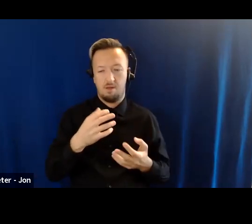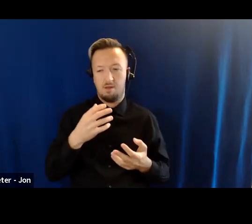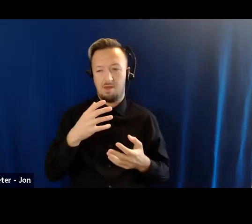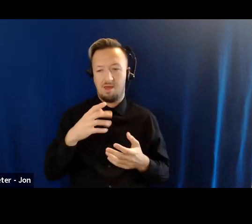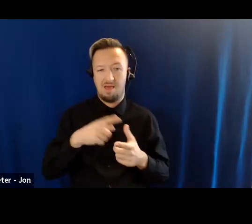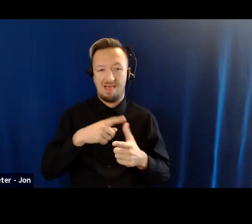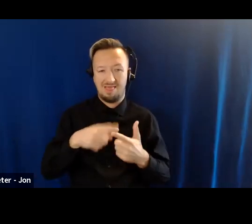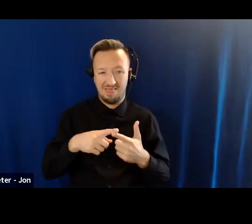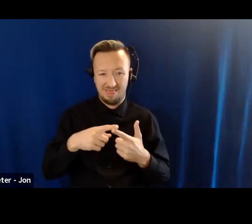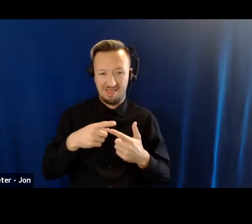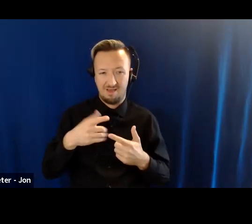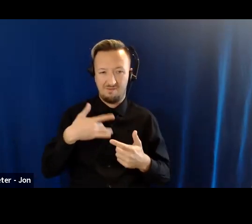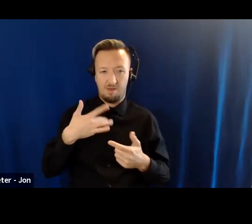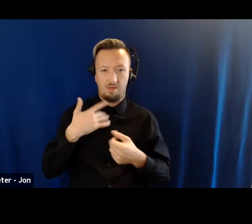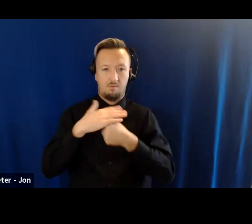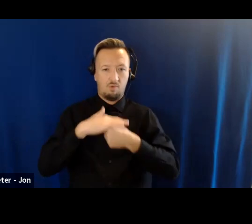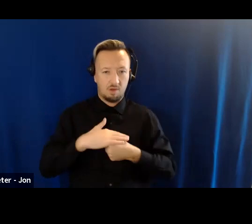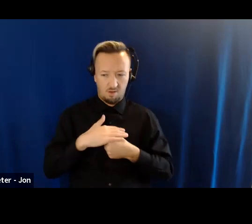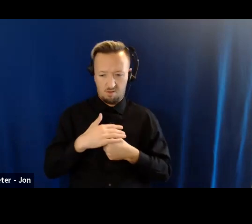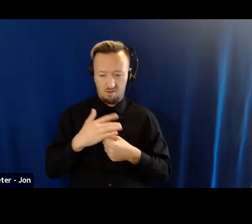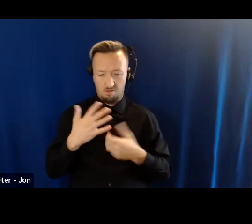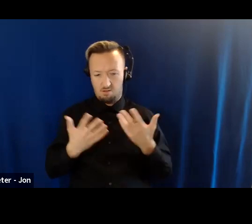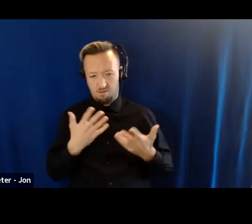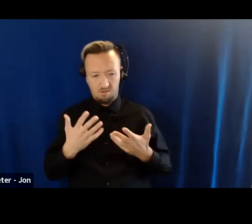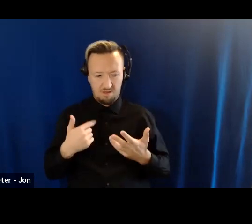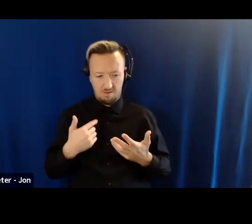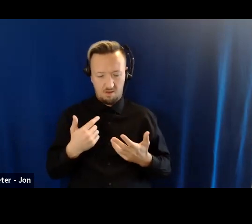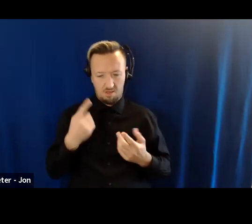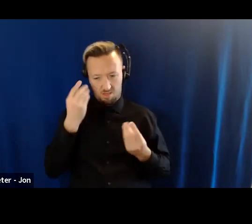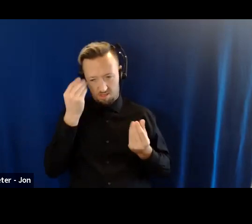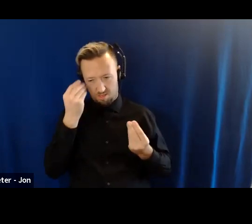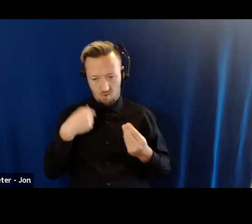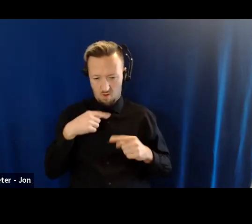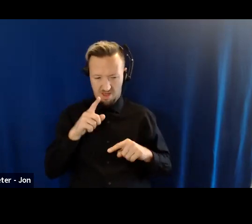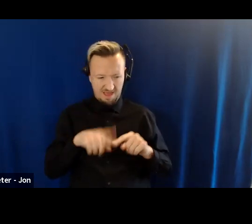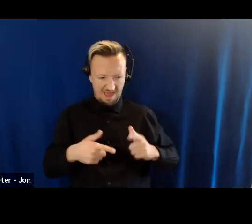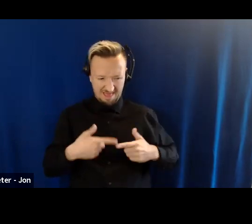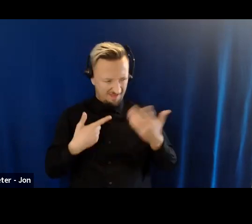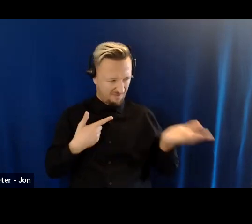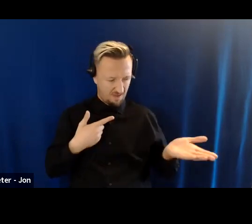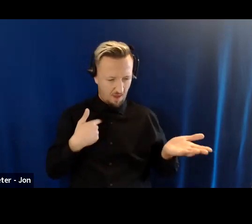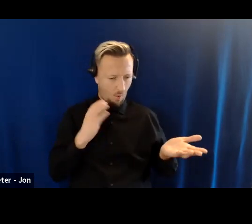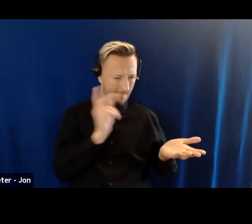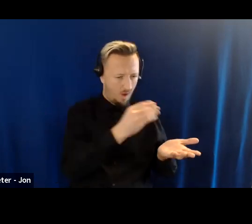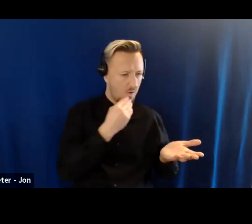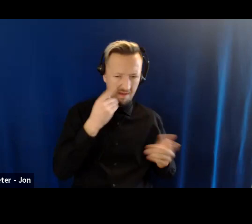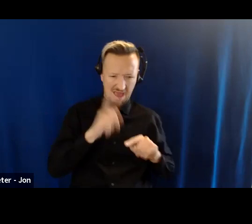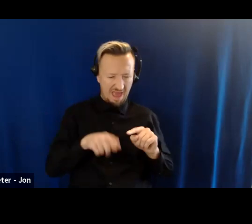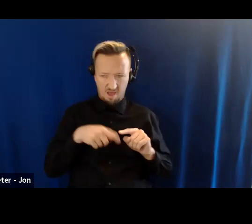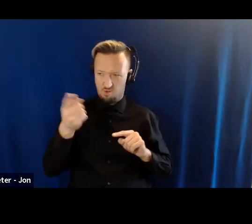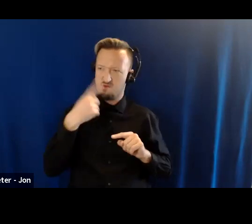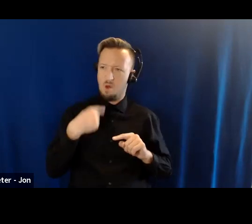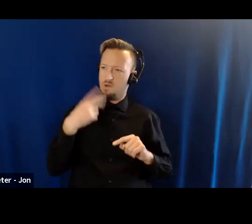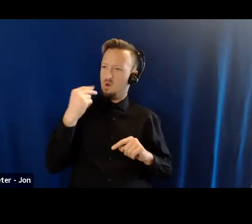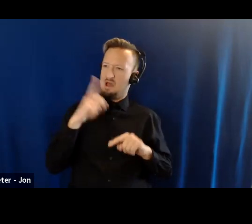start internalizing the oppression of, maybe I can't really live in the community. Maybe everything they're telling me is true. Maybe it's not worth